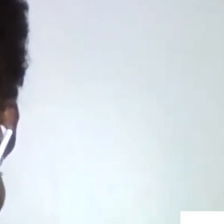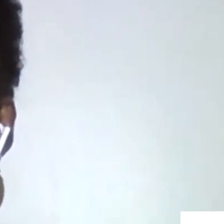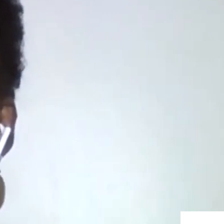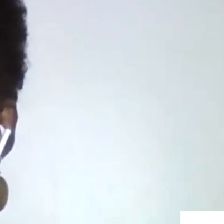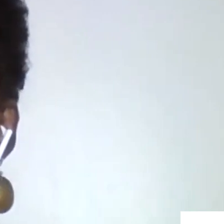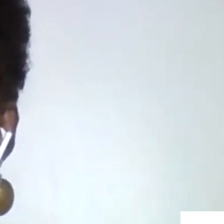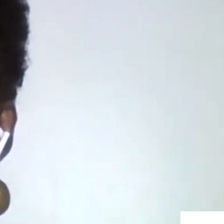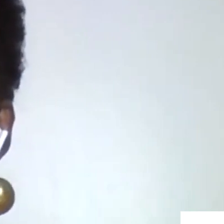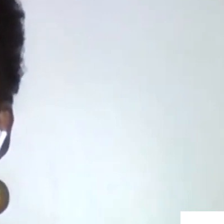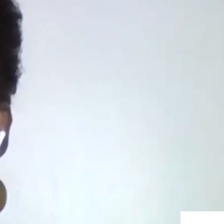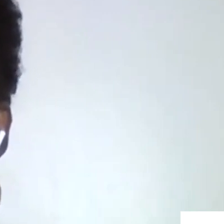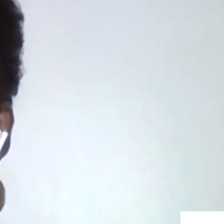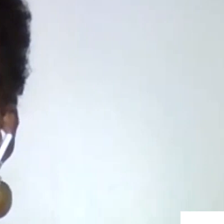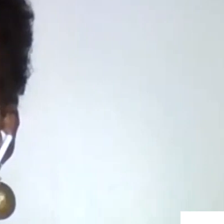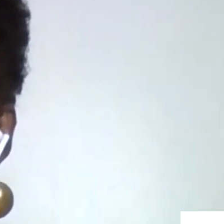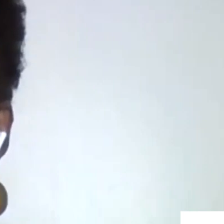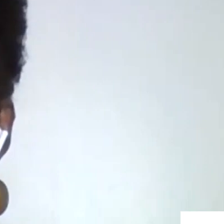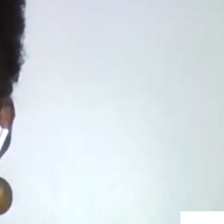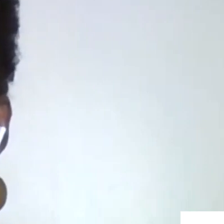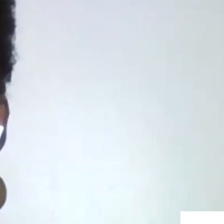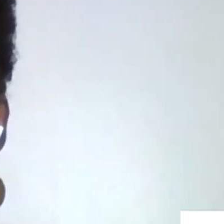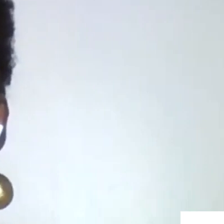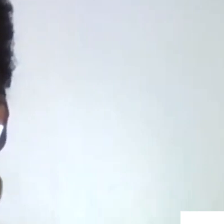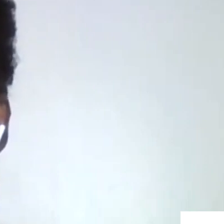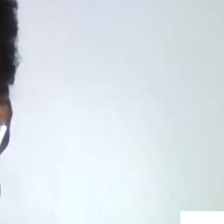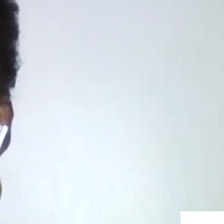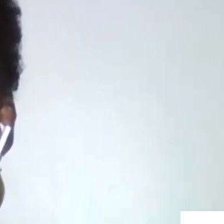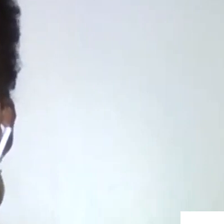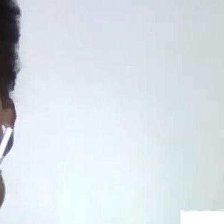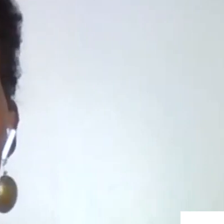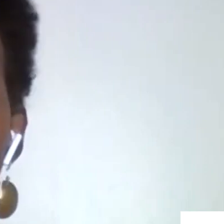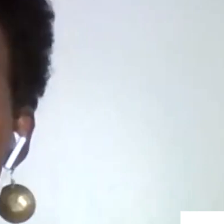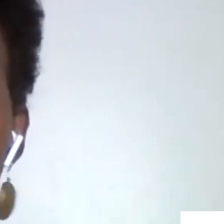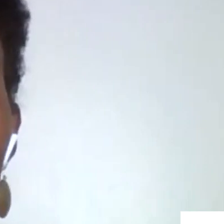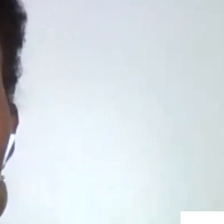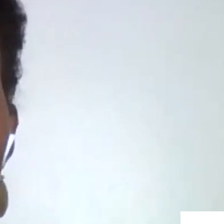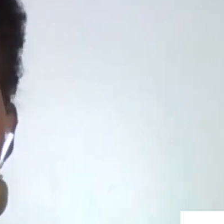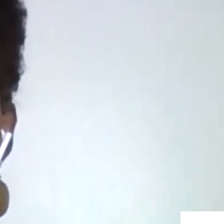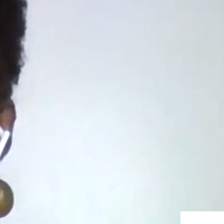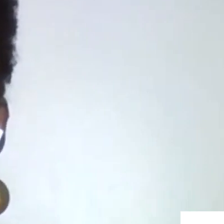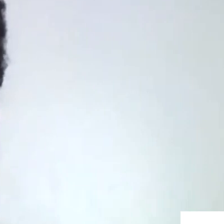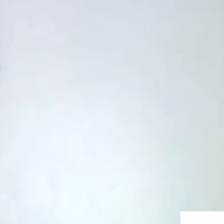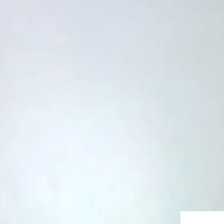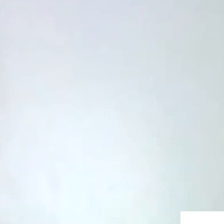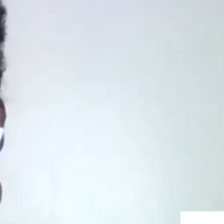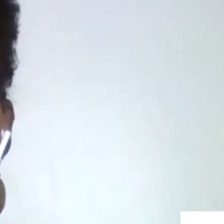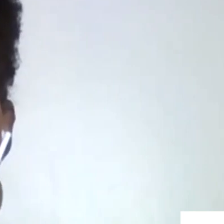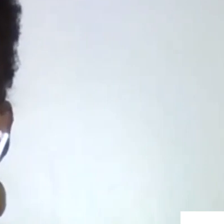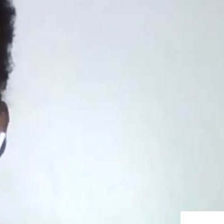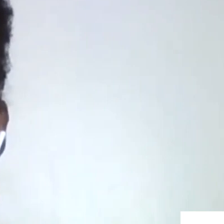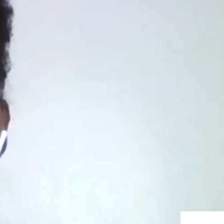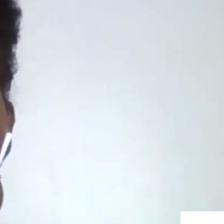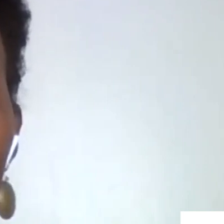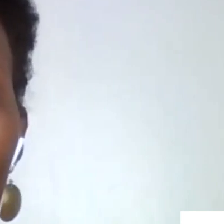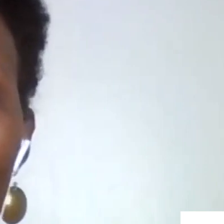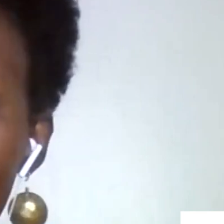1, which was 26 episodes. This is 7th episode of season 2, and we are very excited. Season 2